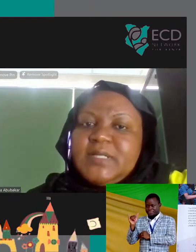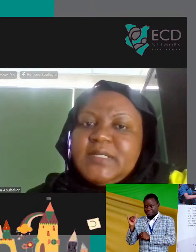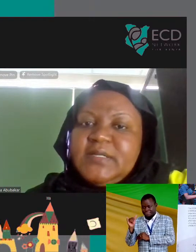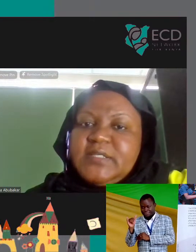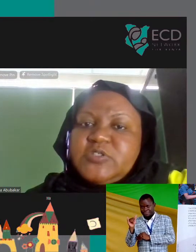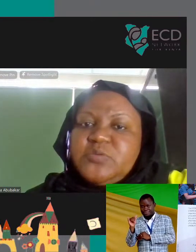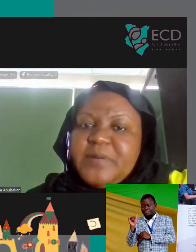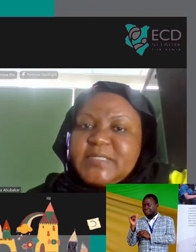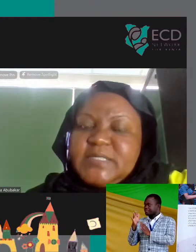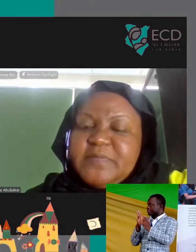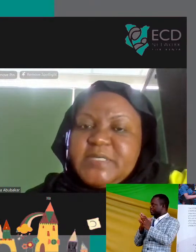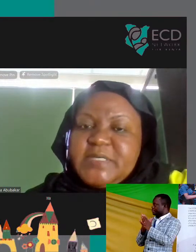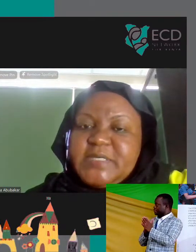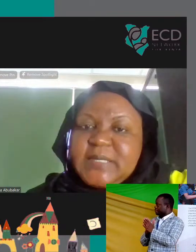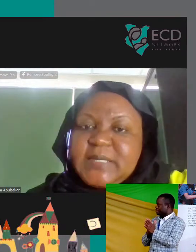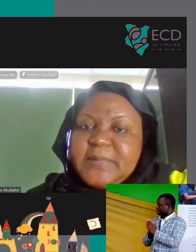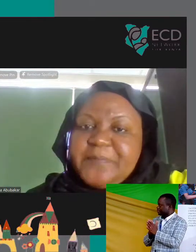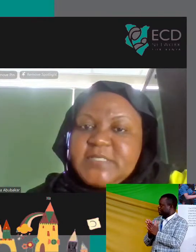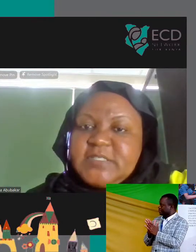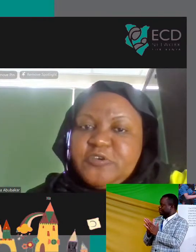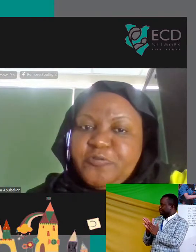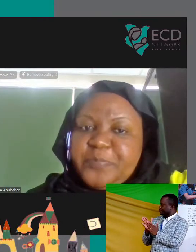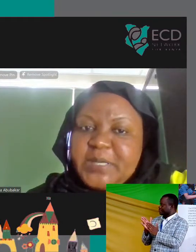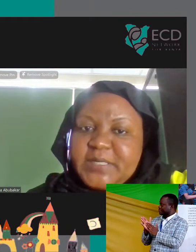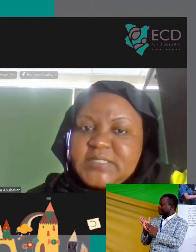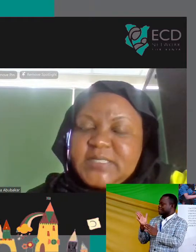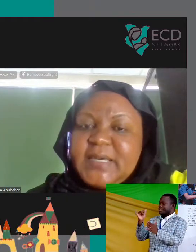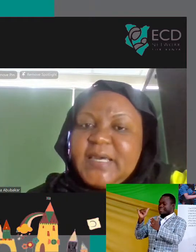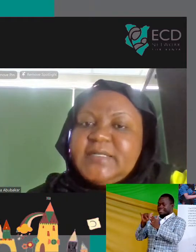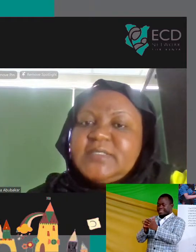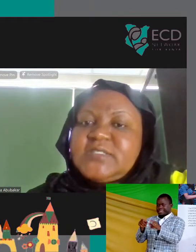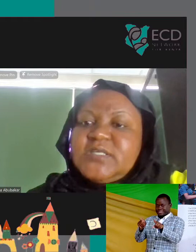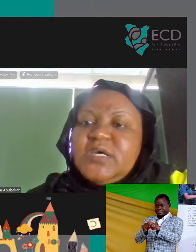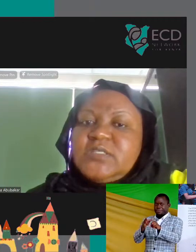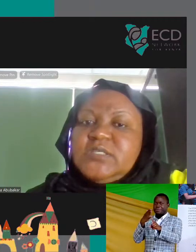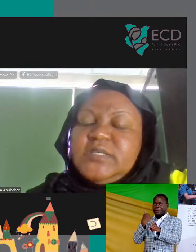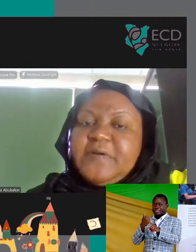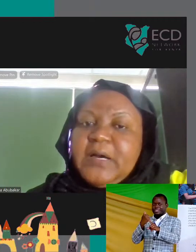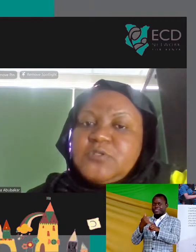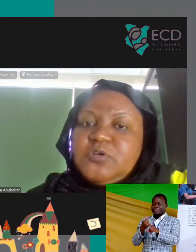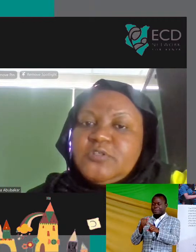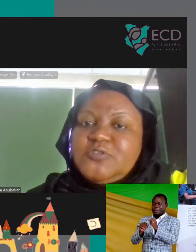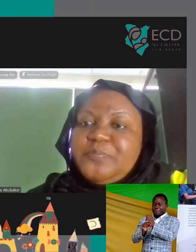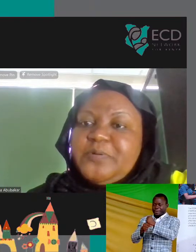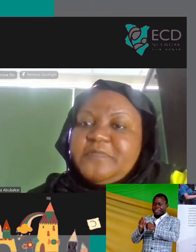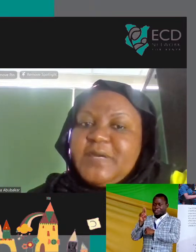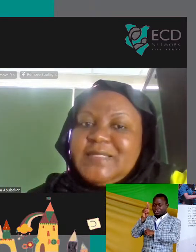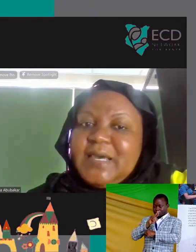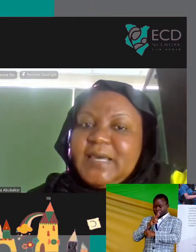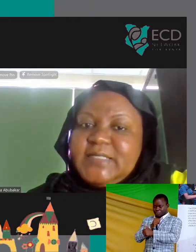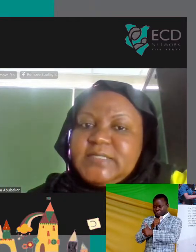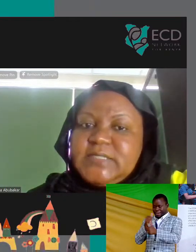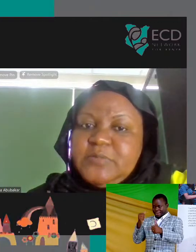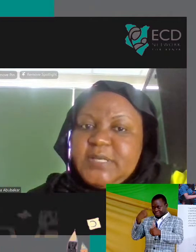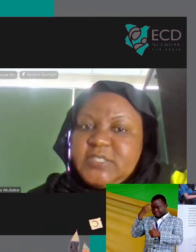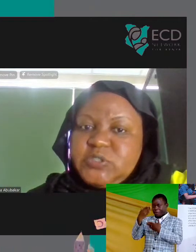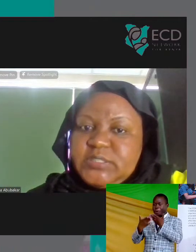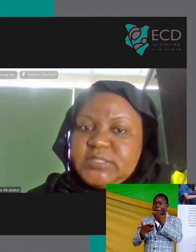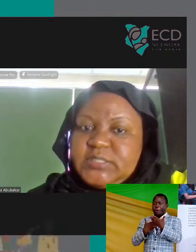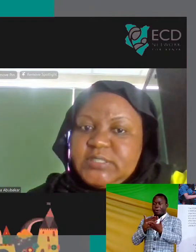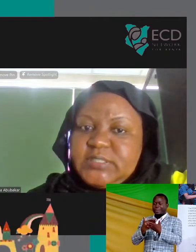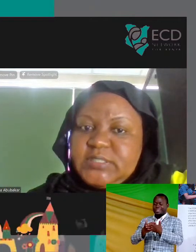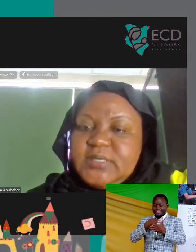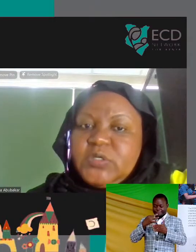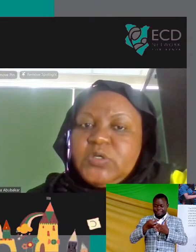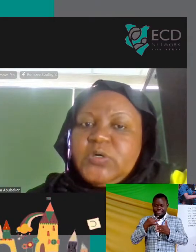we really need to maximize the capacity of parents and adults in the household to provide early